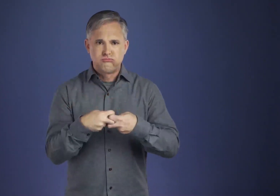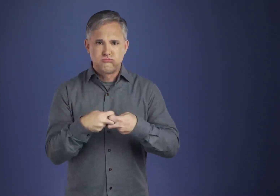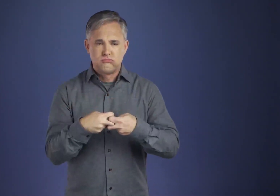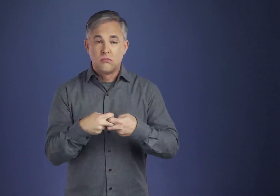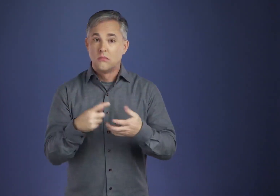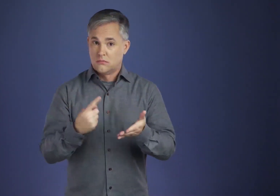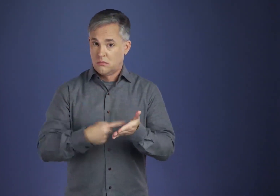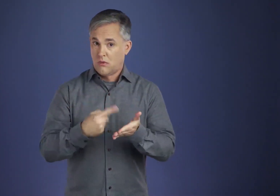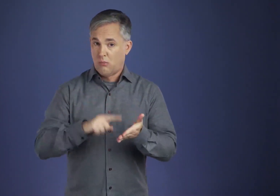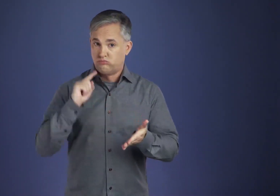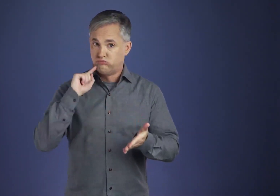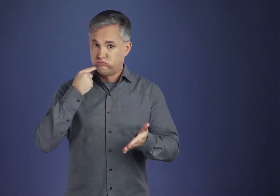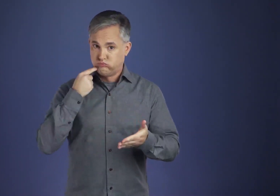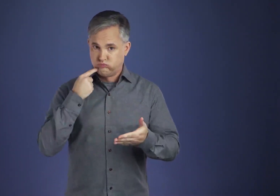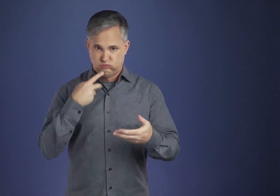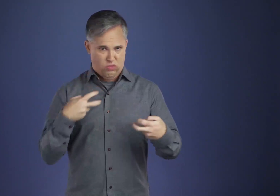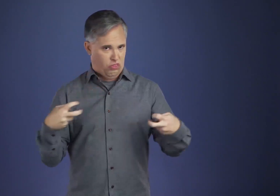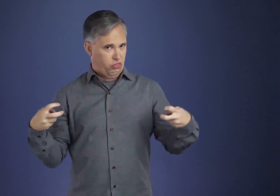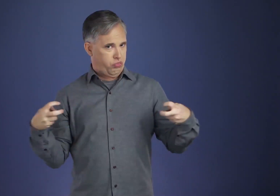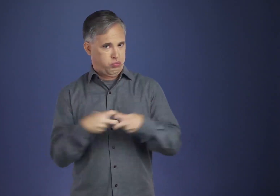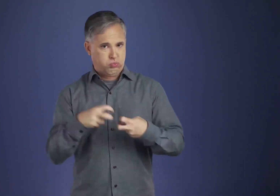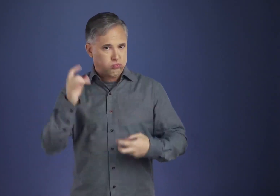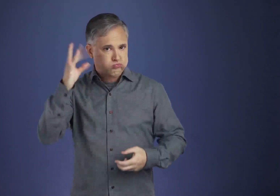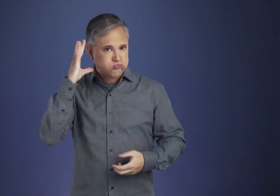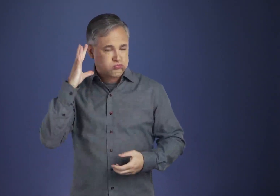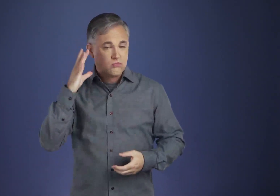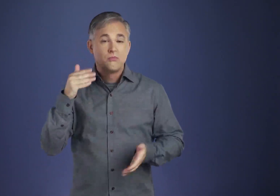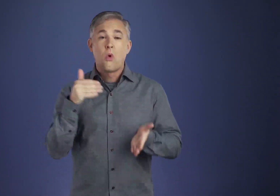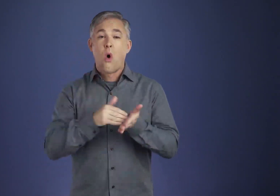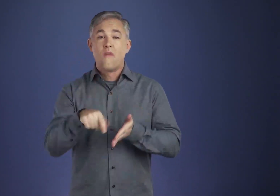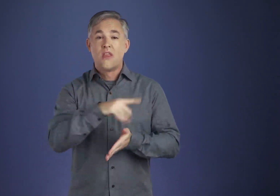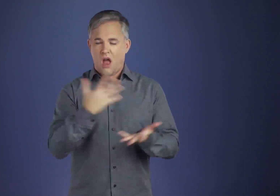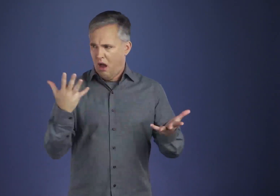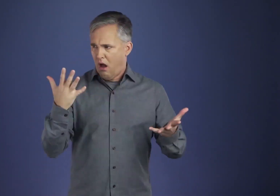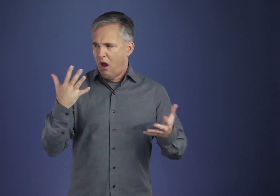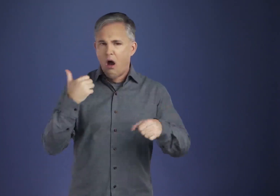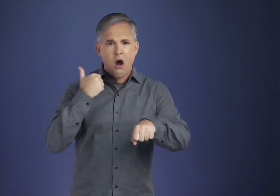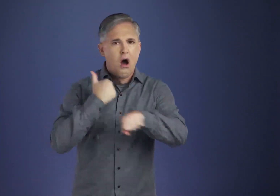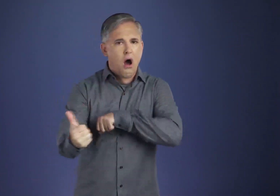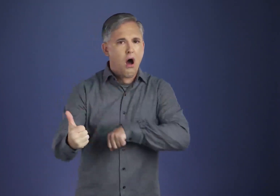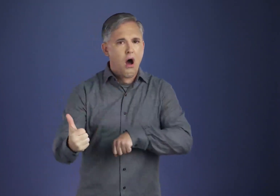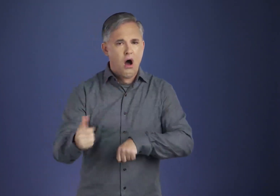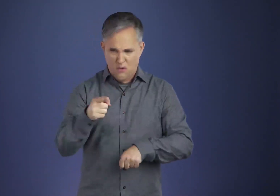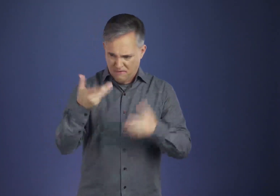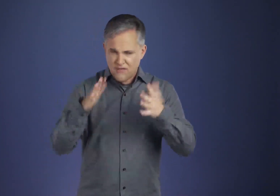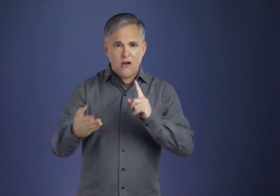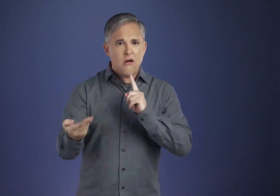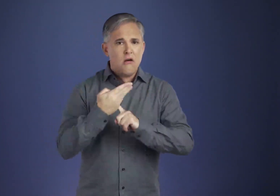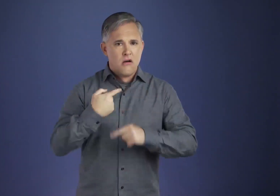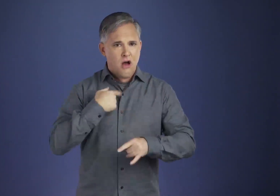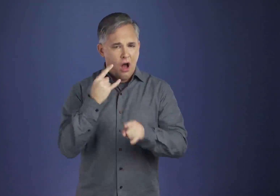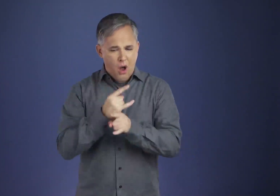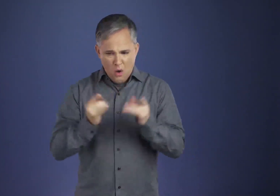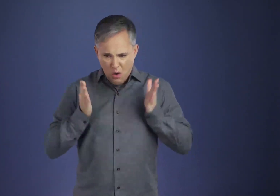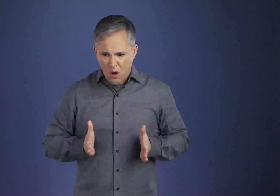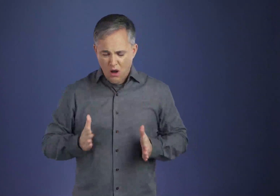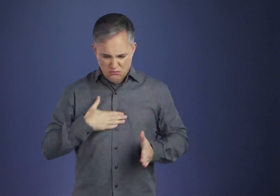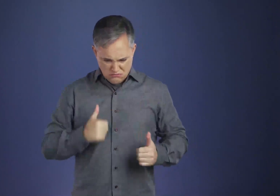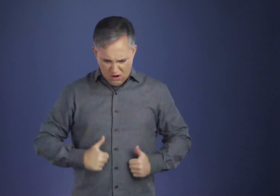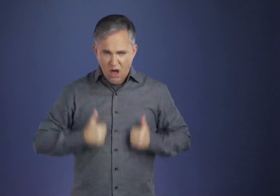one. How often have we heard them cry out, "Look what you people have done to us. You have convinced us